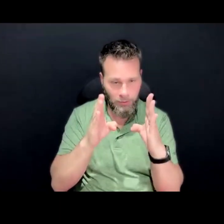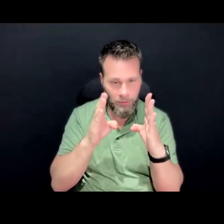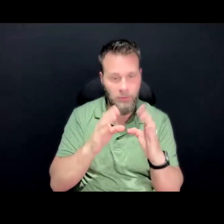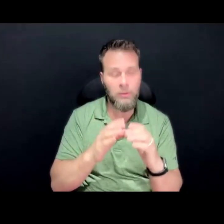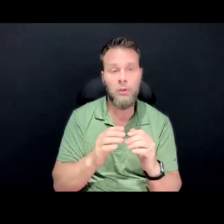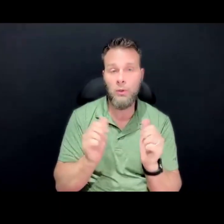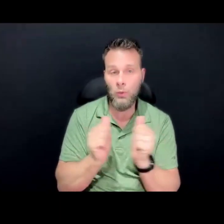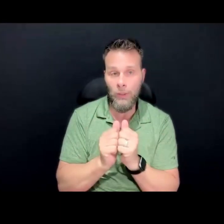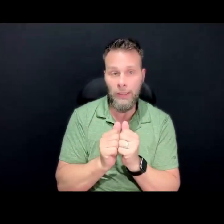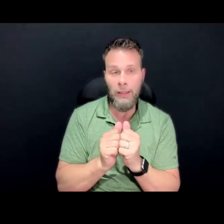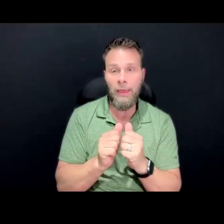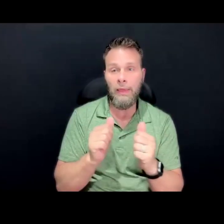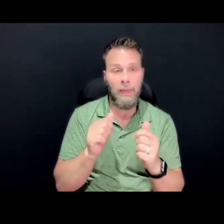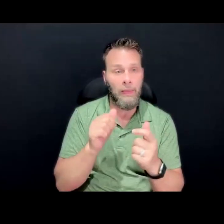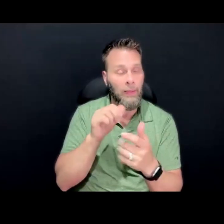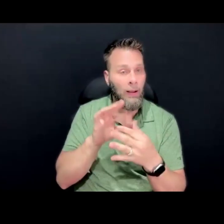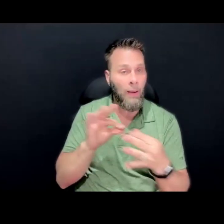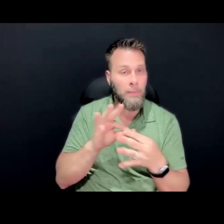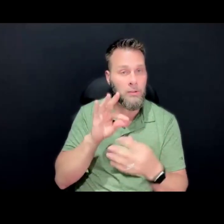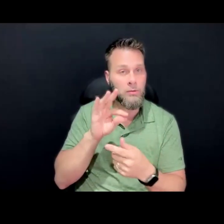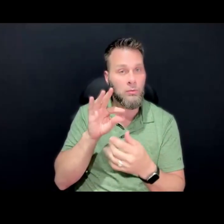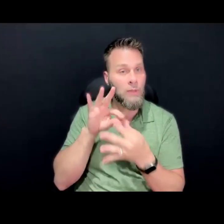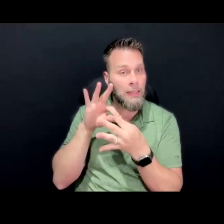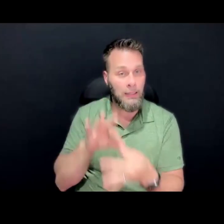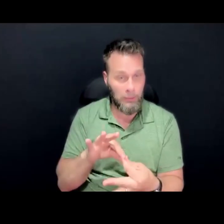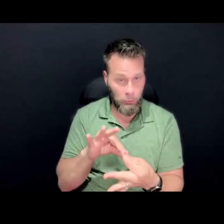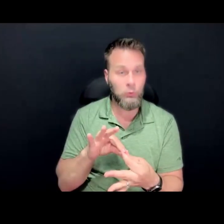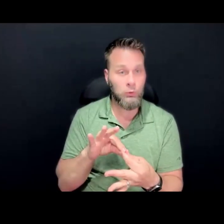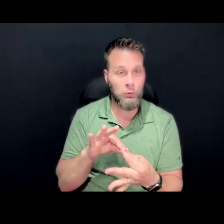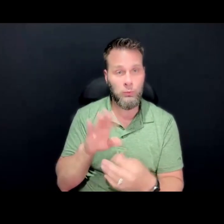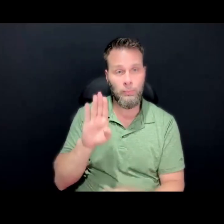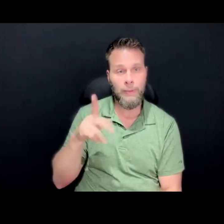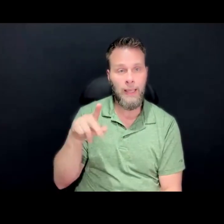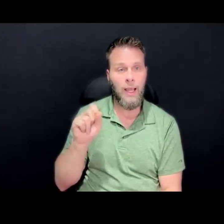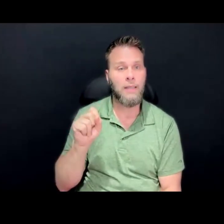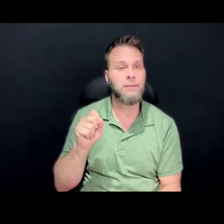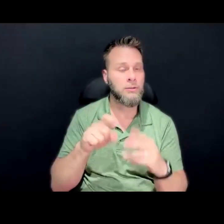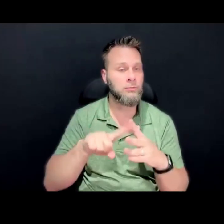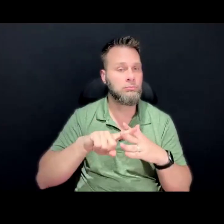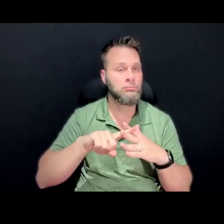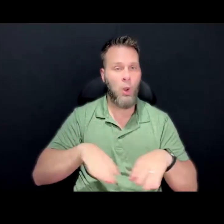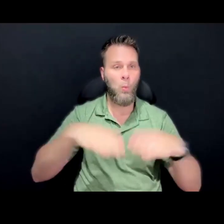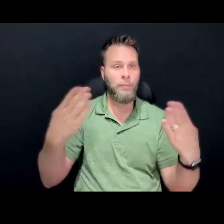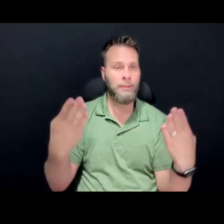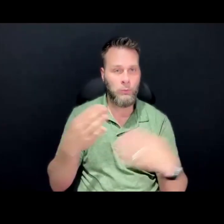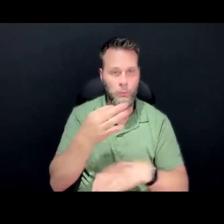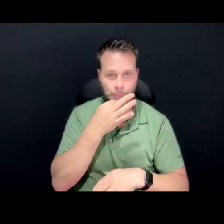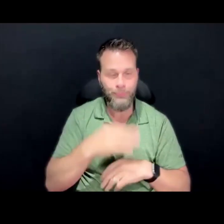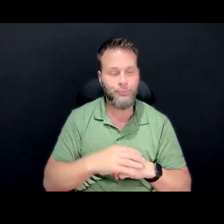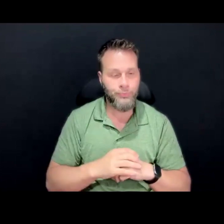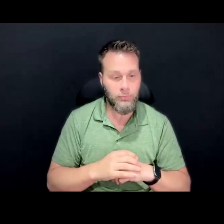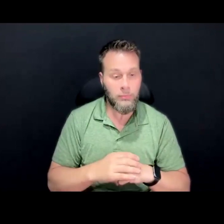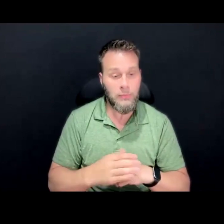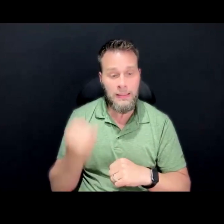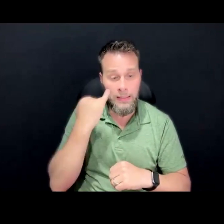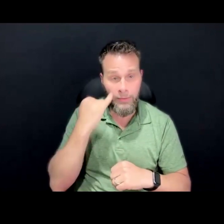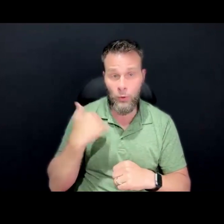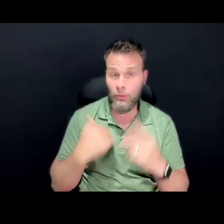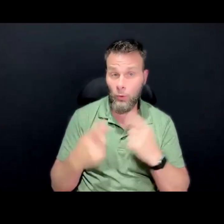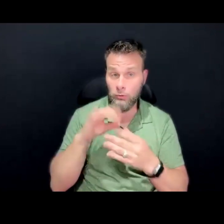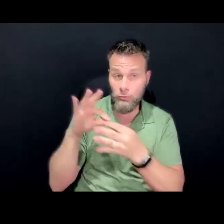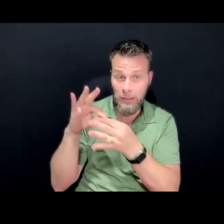comments specific to the BPS reopening. If you have individual questions specific to your